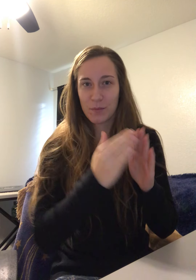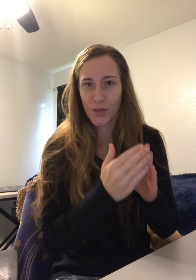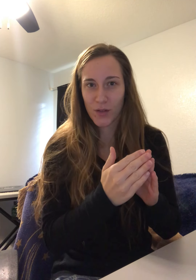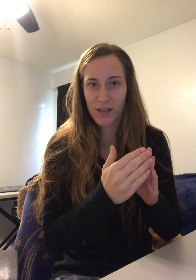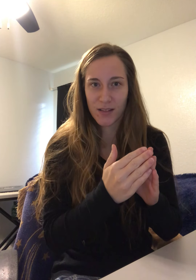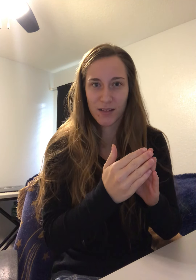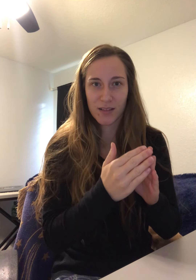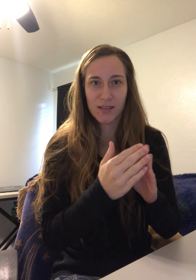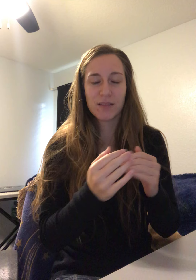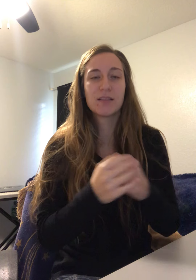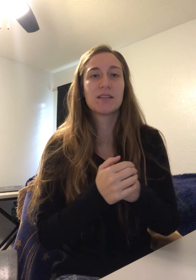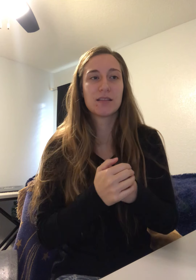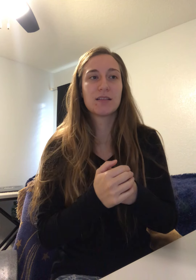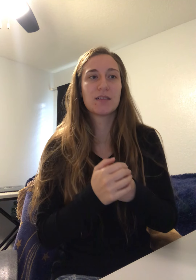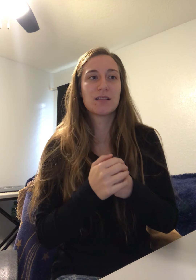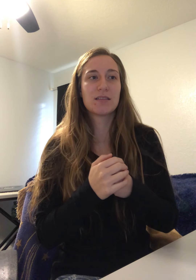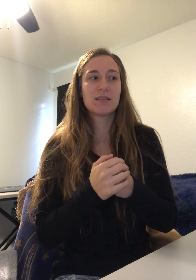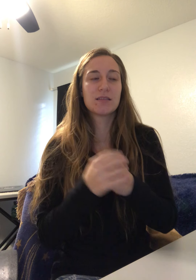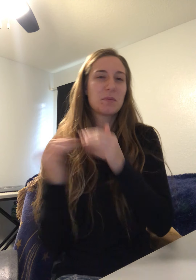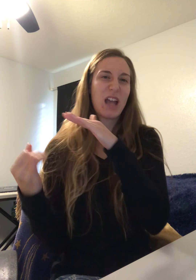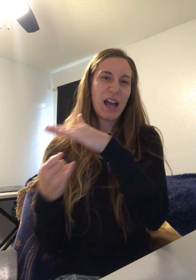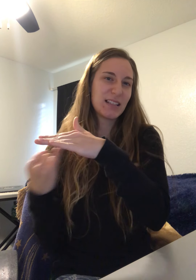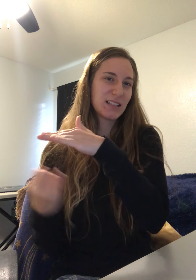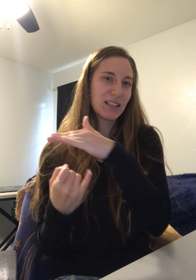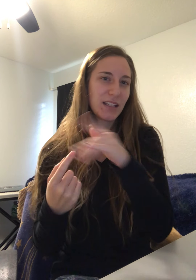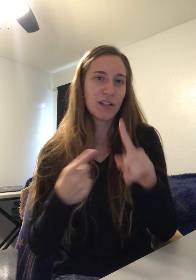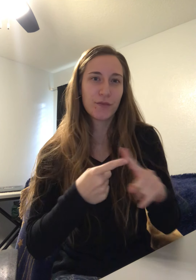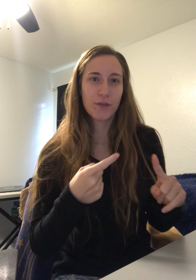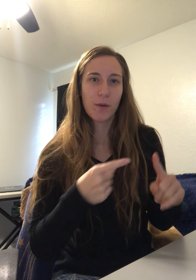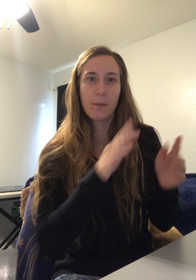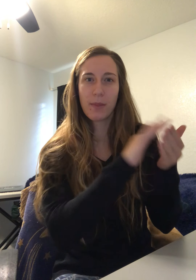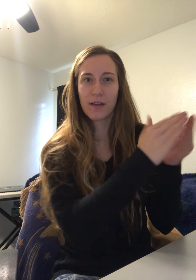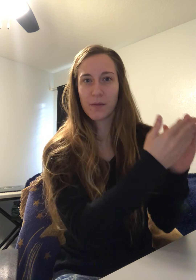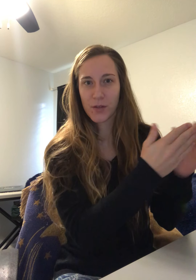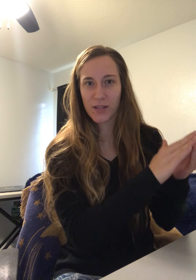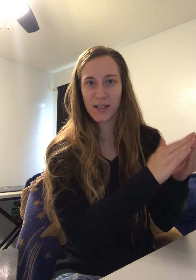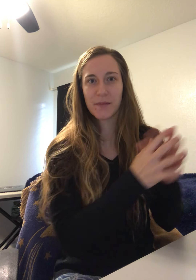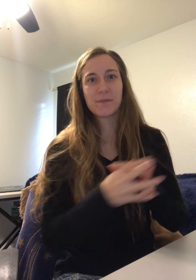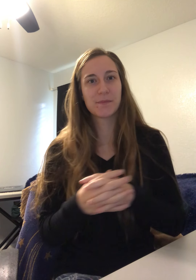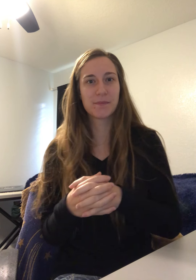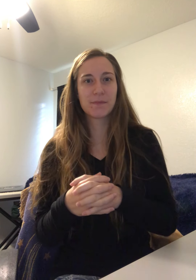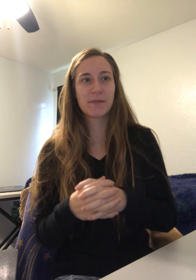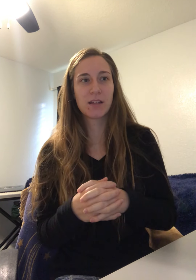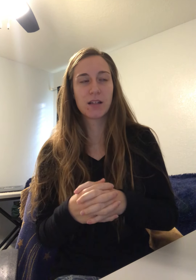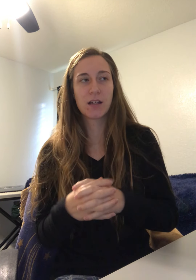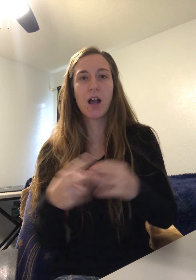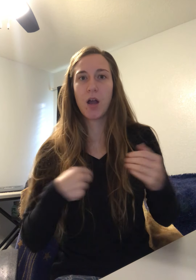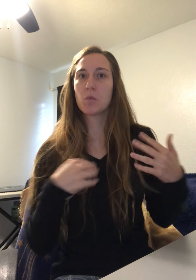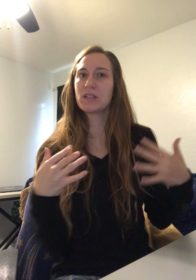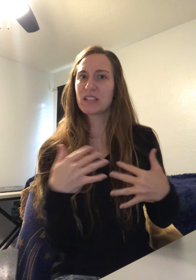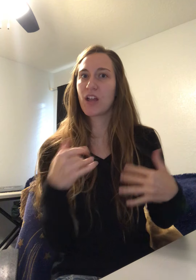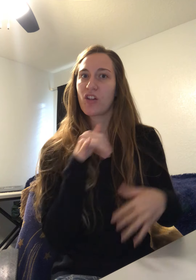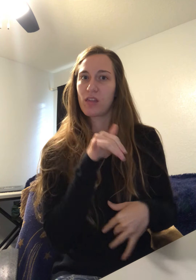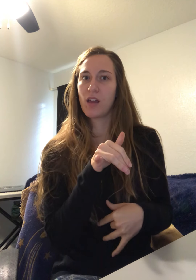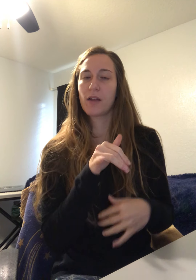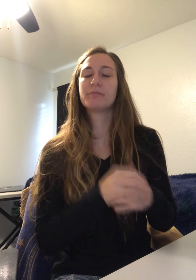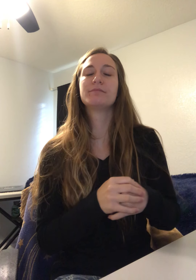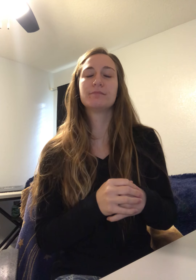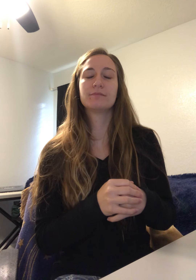could have imagined. I think like the best kept secret is the disability